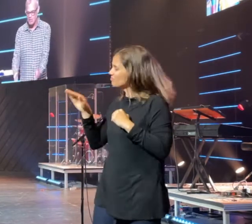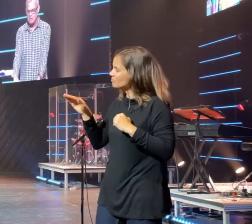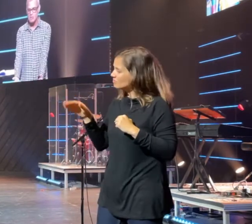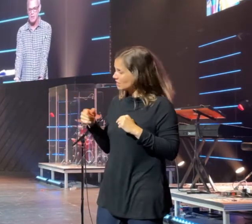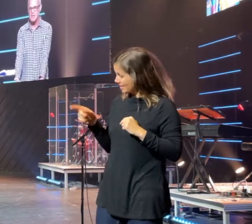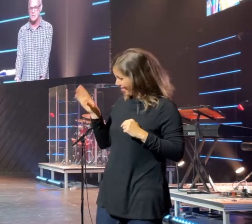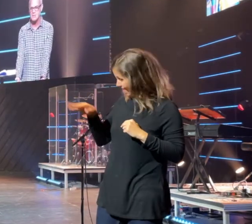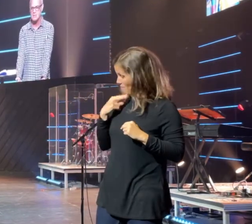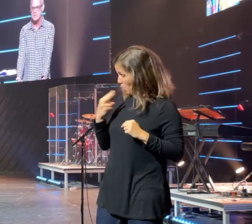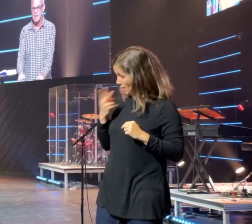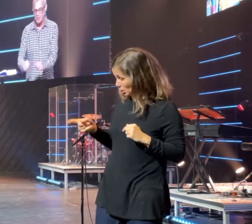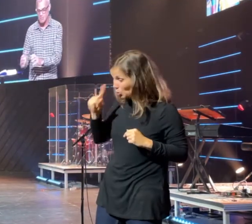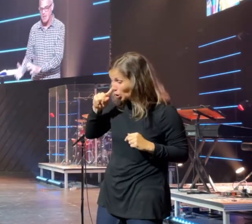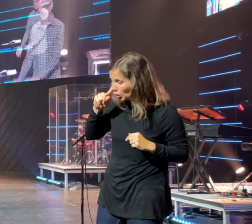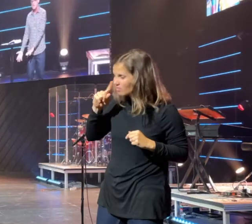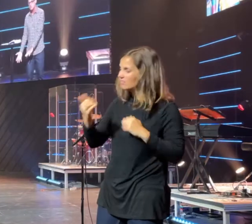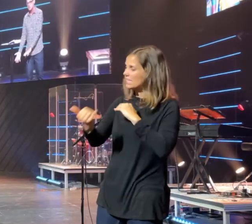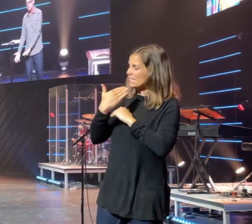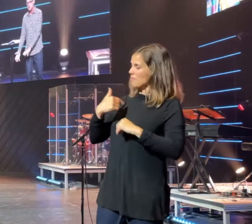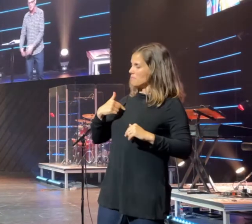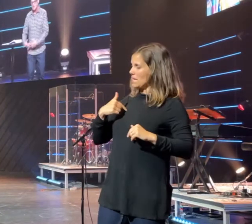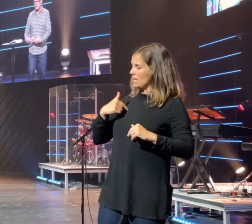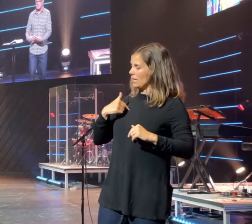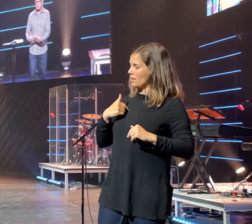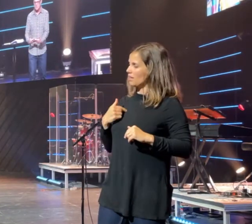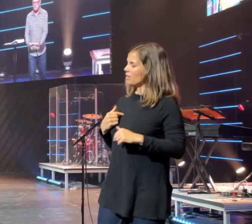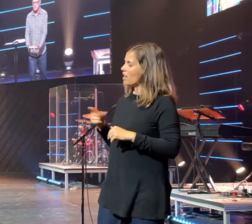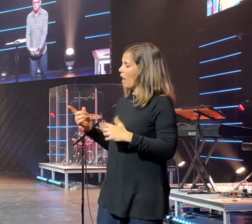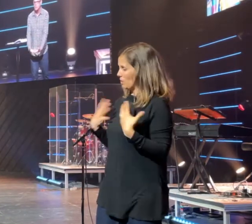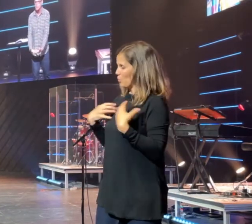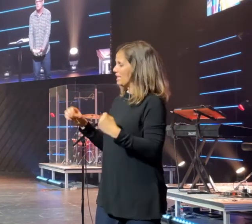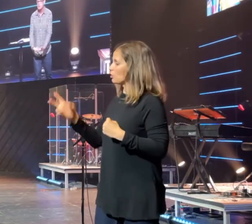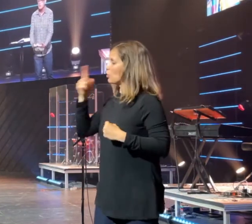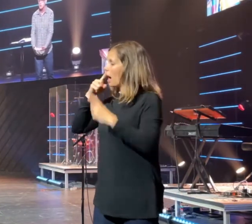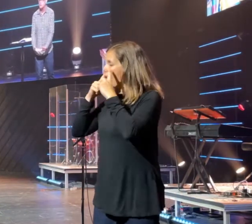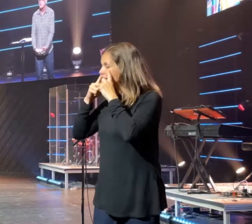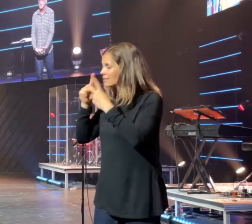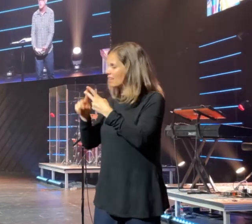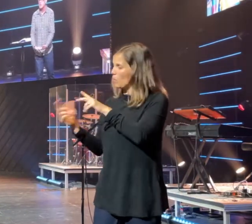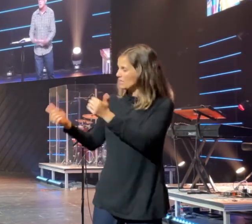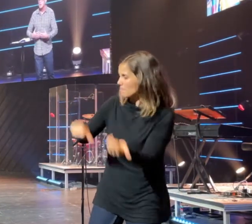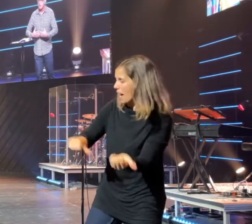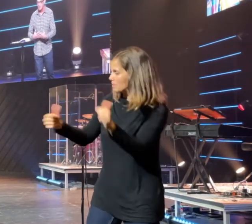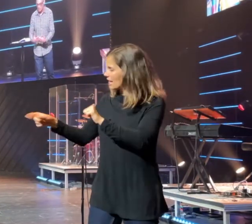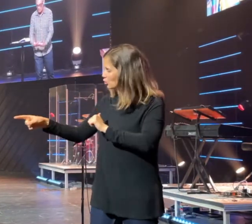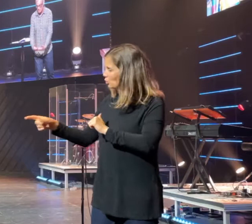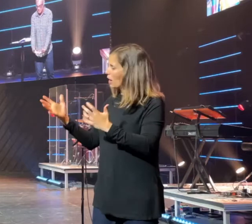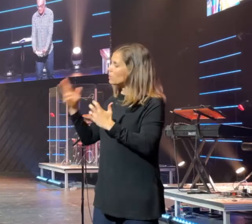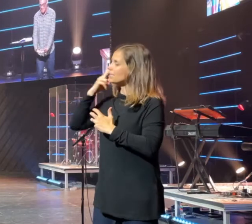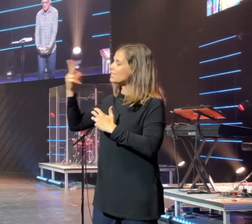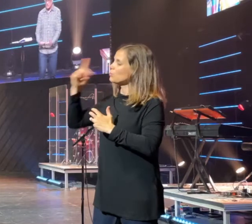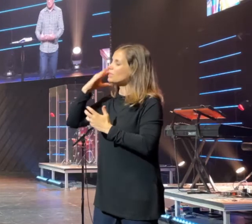to heal your blindness. I want to baptize you. And I want to see you experience the Holy Spirit. All those things happened. Paul